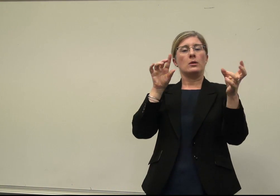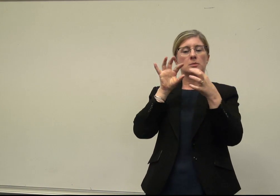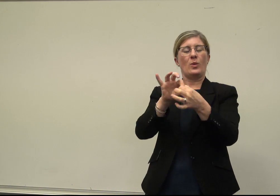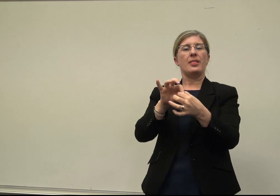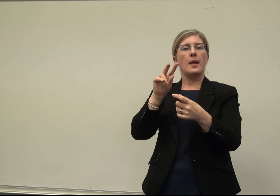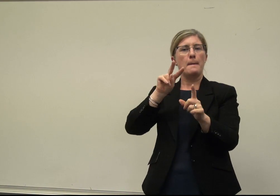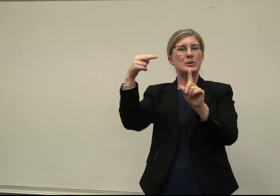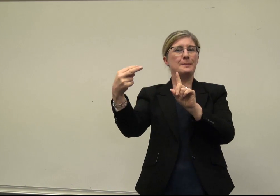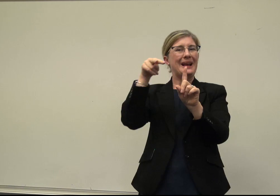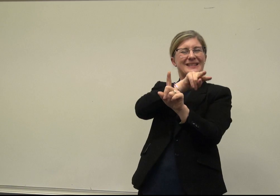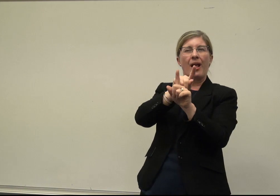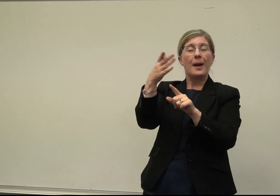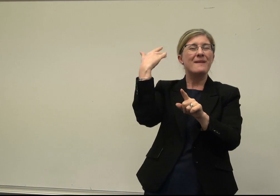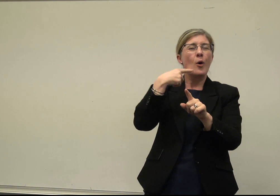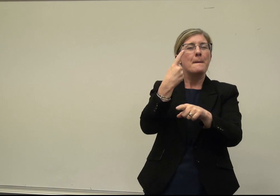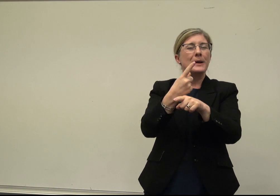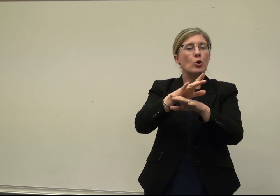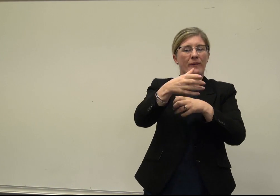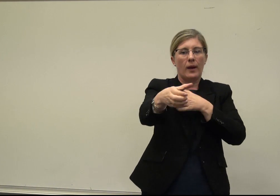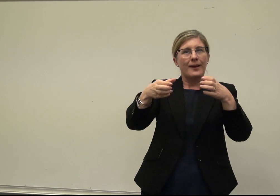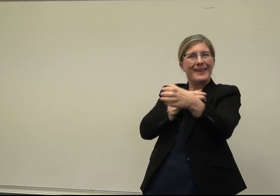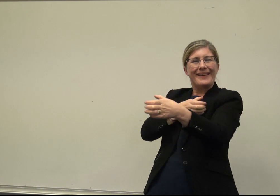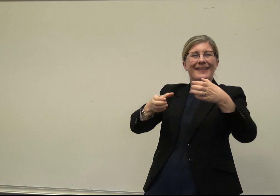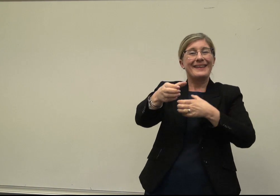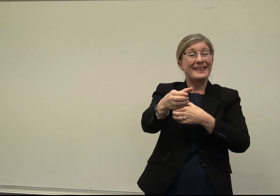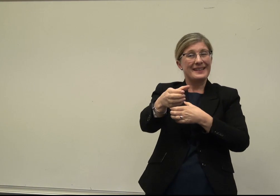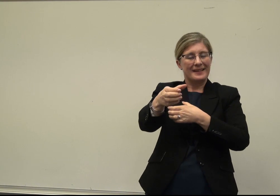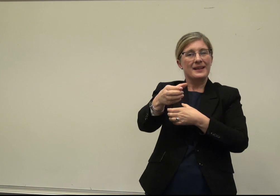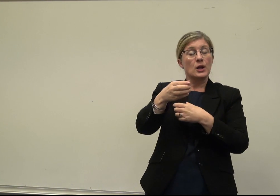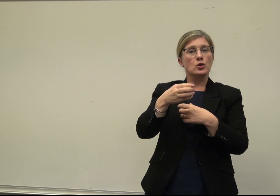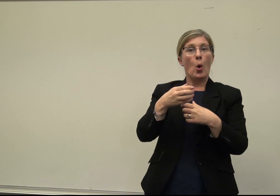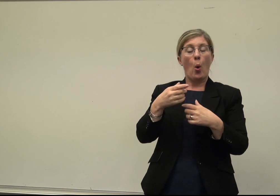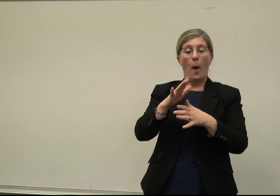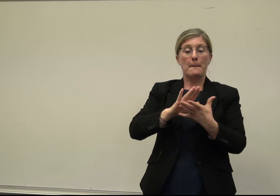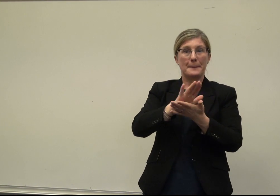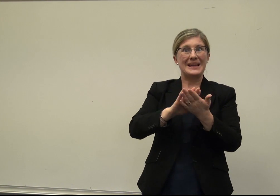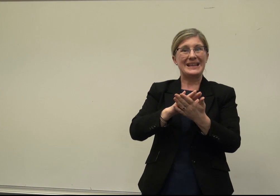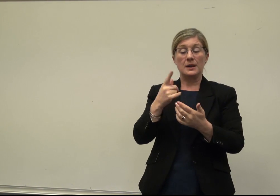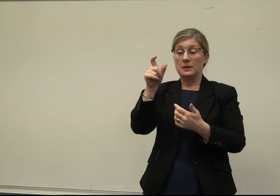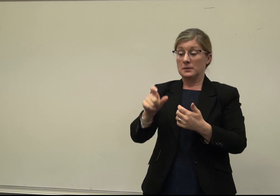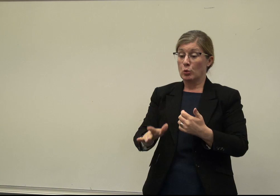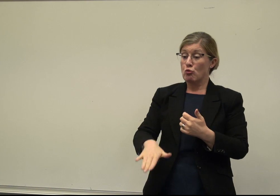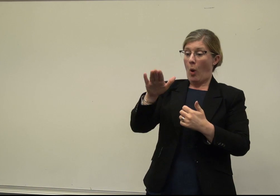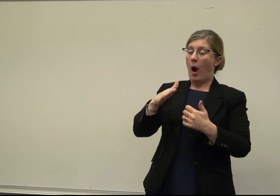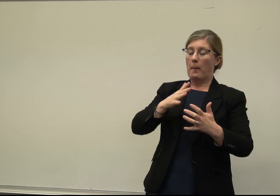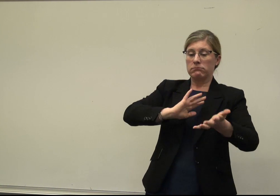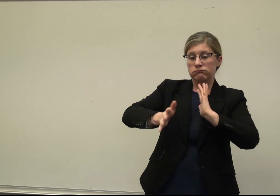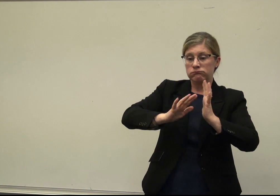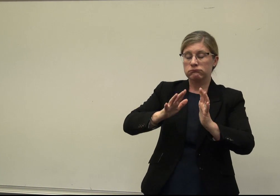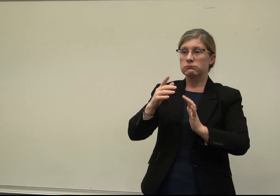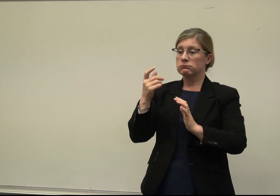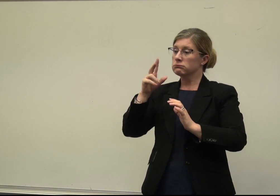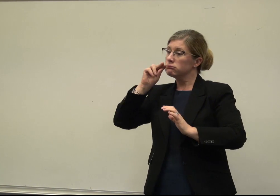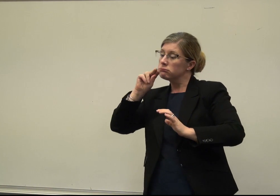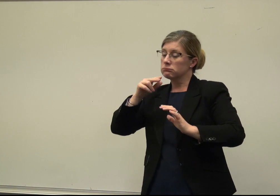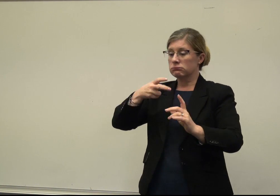bilinguals also have a better awareness of other people's mental states, so other people's